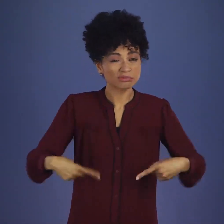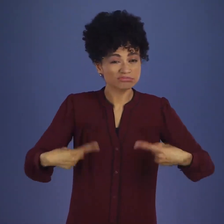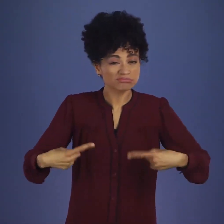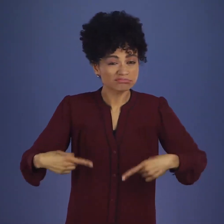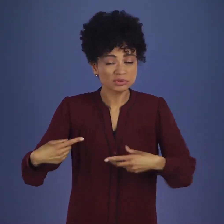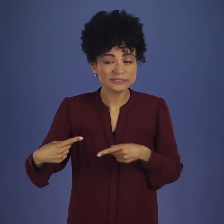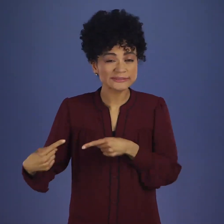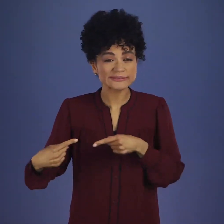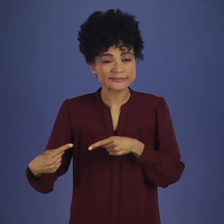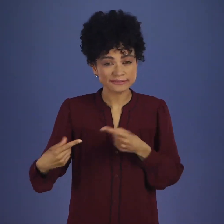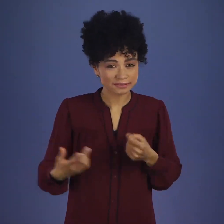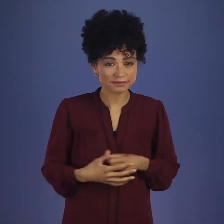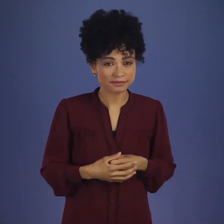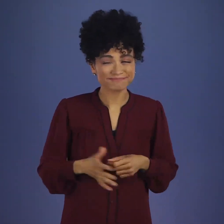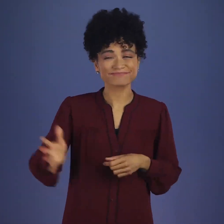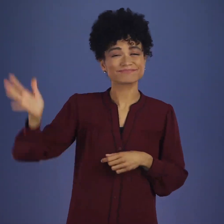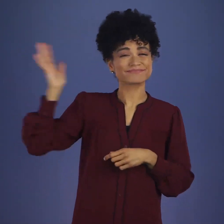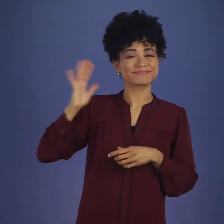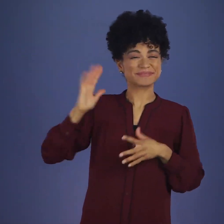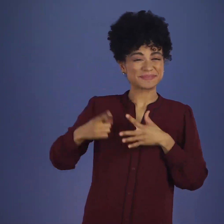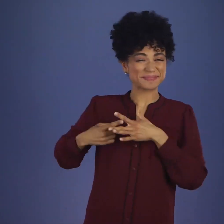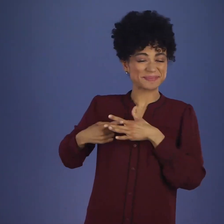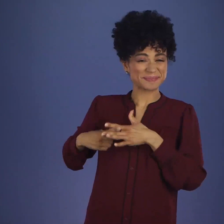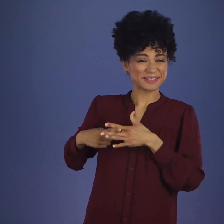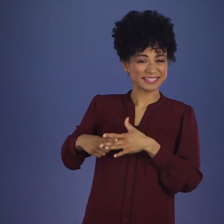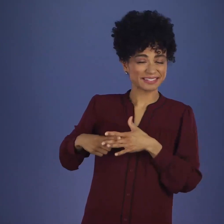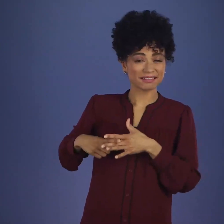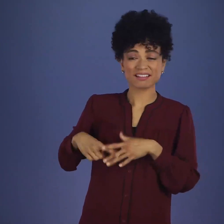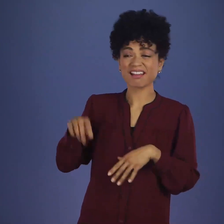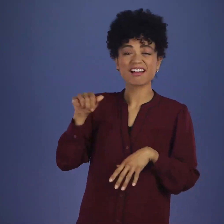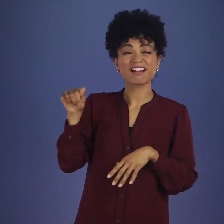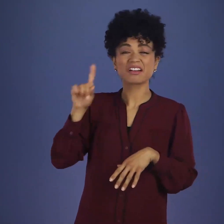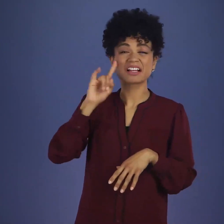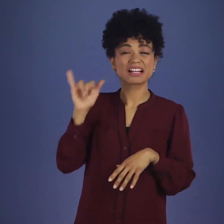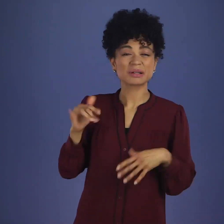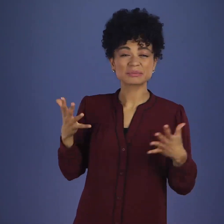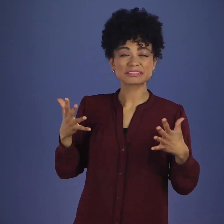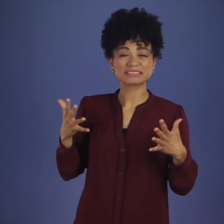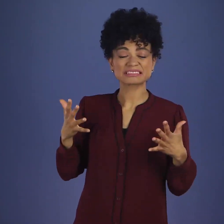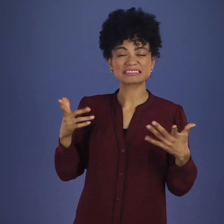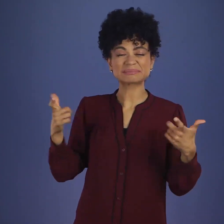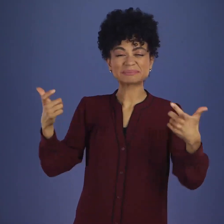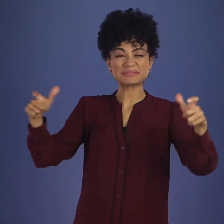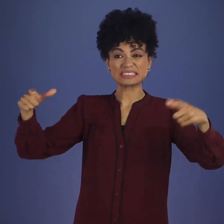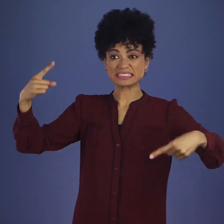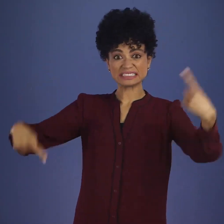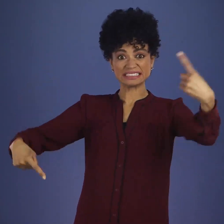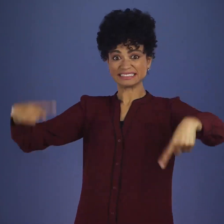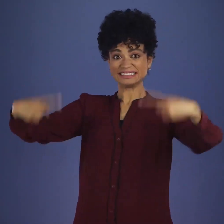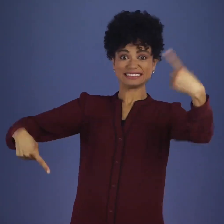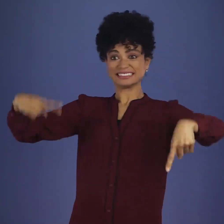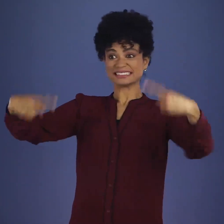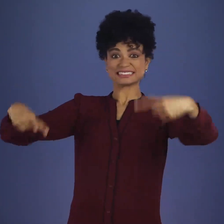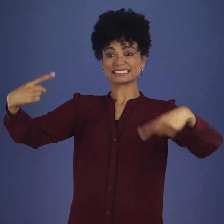Before we leveled off a bit, AA looked more like one prodigious squabble than anything else, at least on the surface.